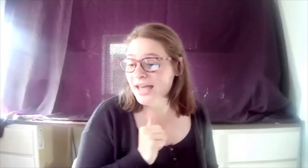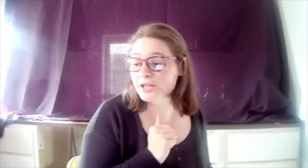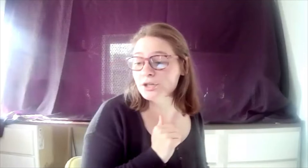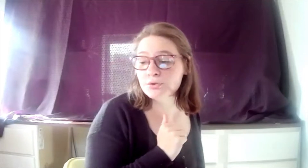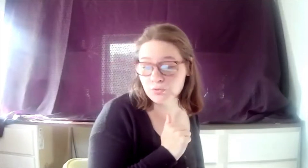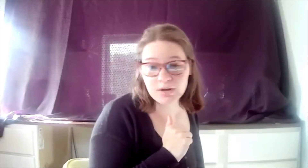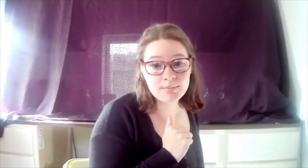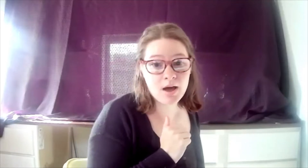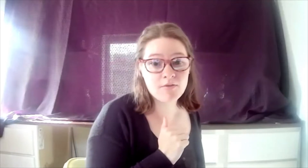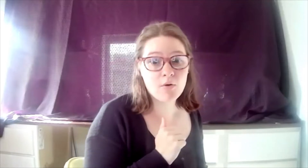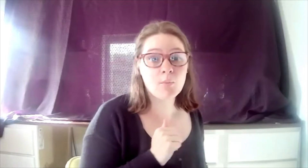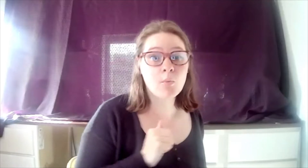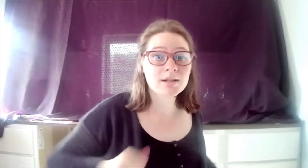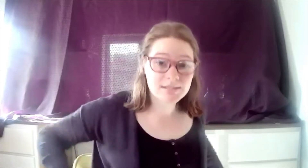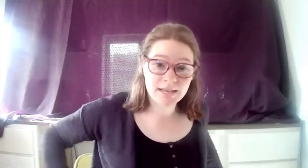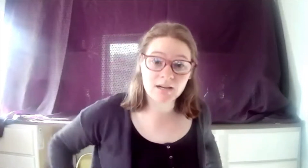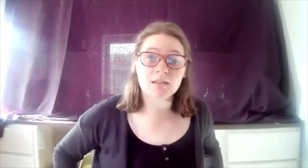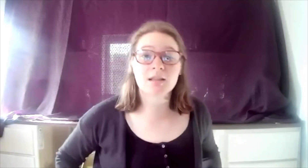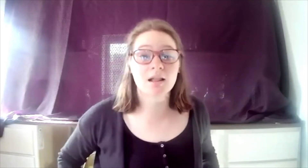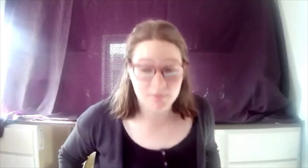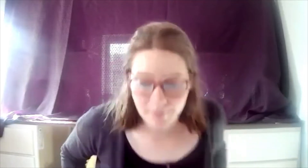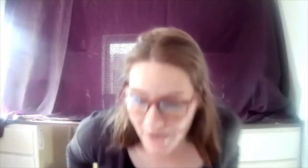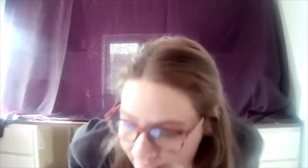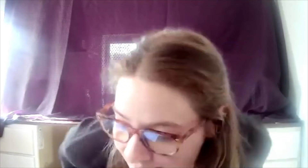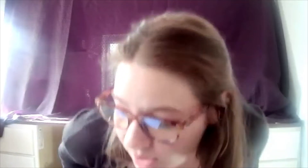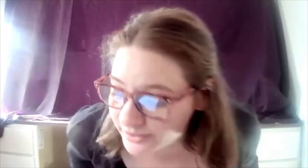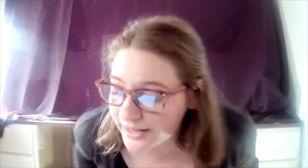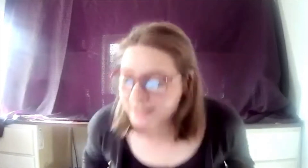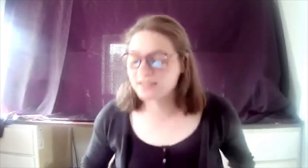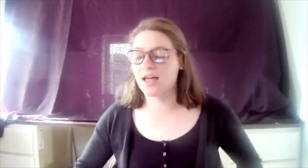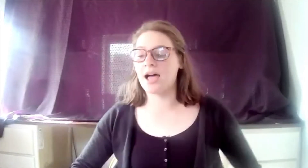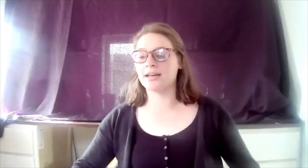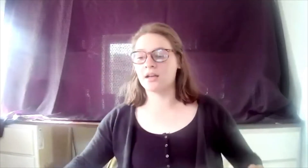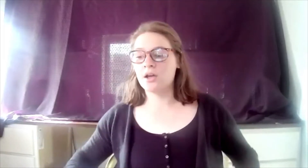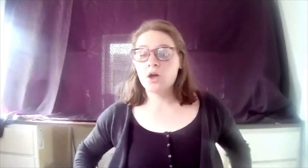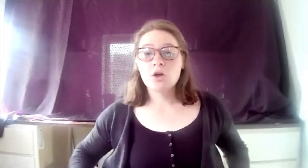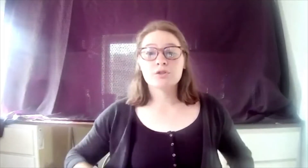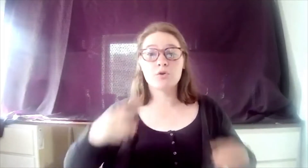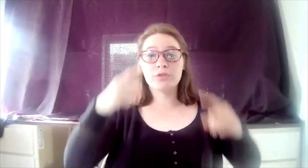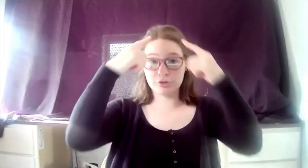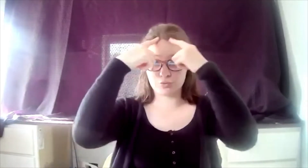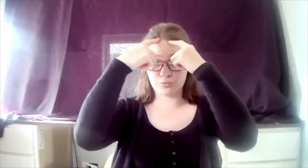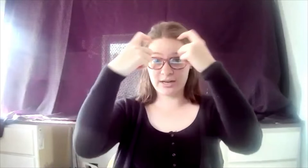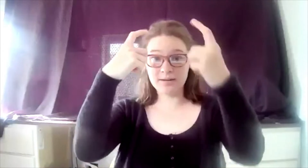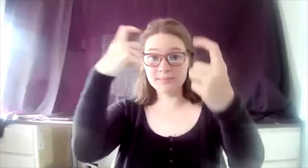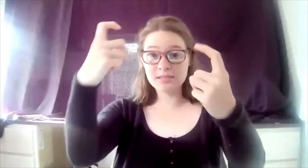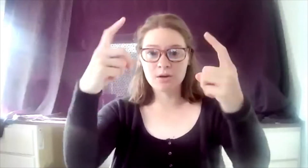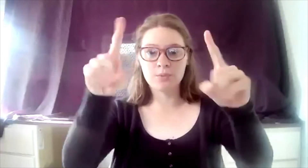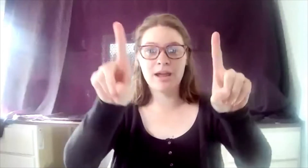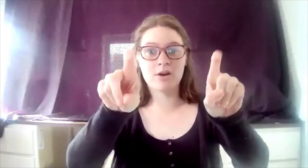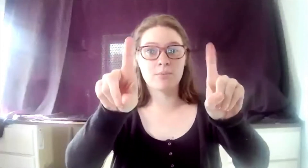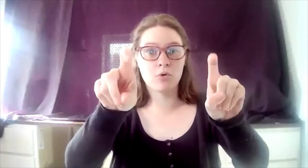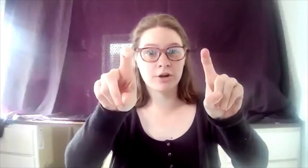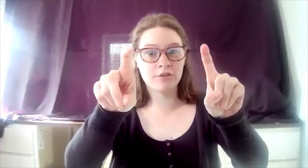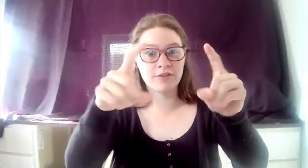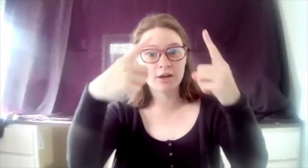that you dream of, once in a lullaby, is our next line. So the dreams, we have our pointer